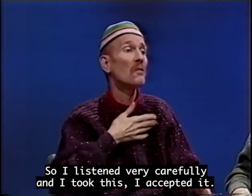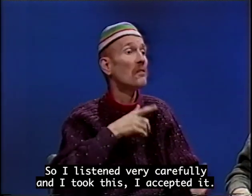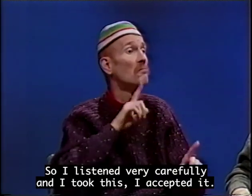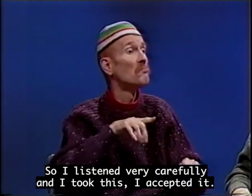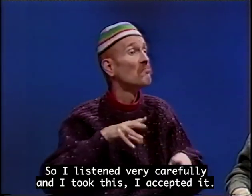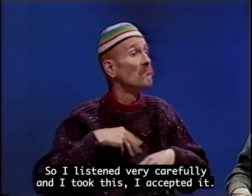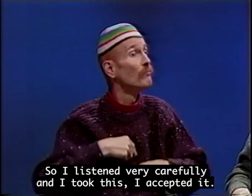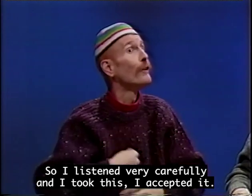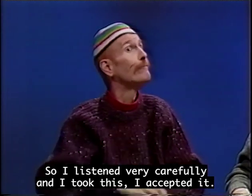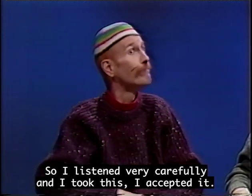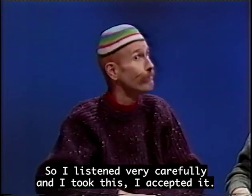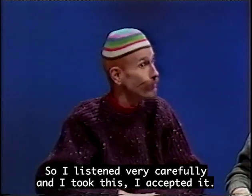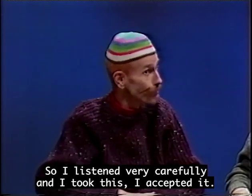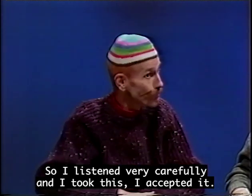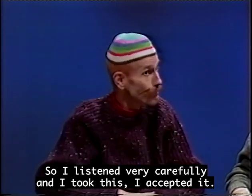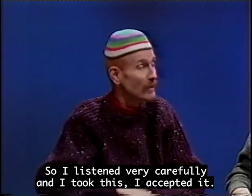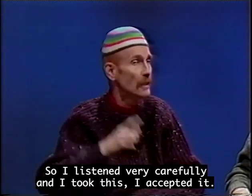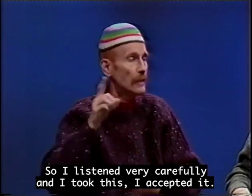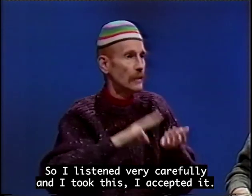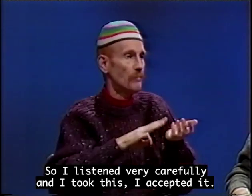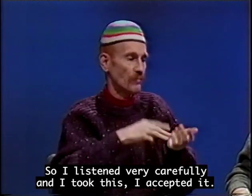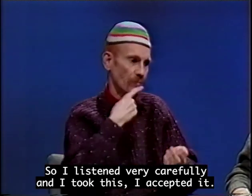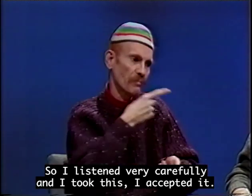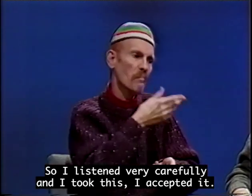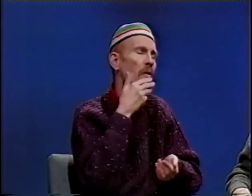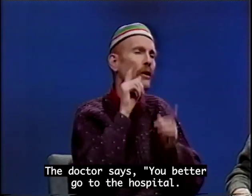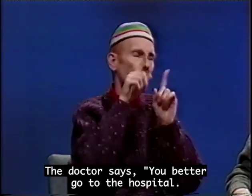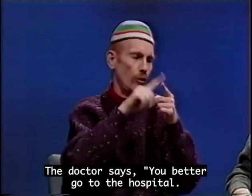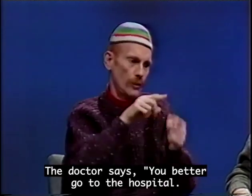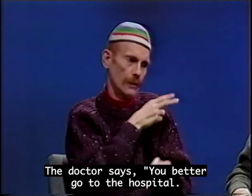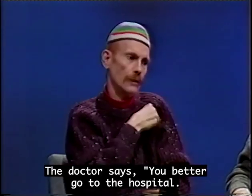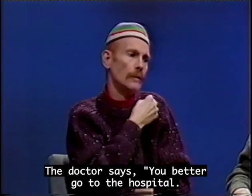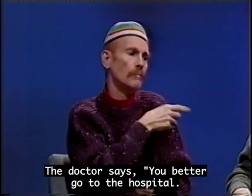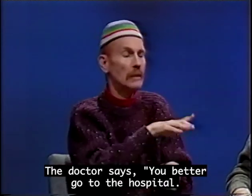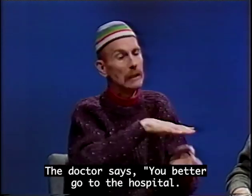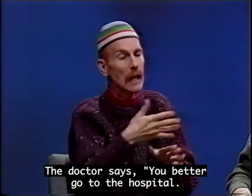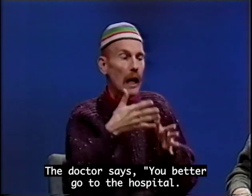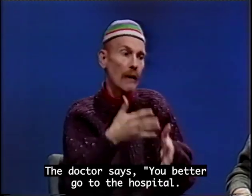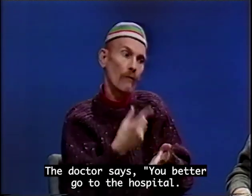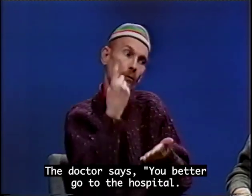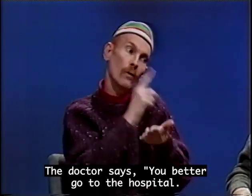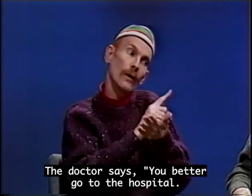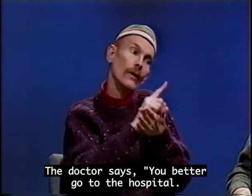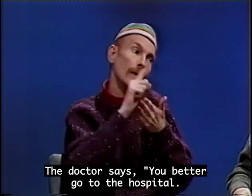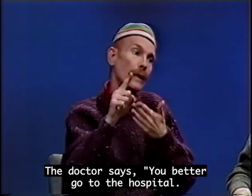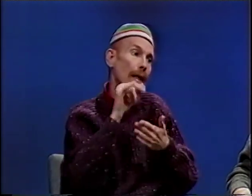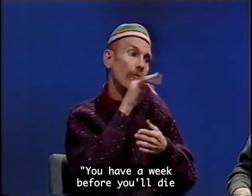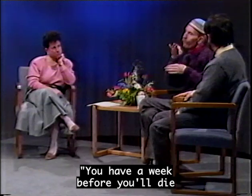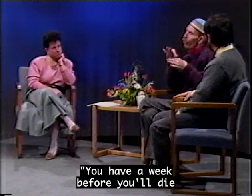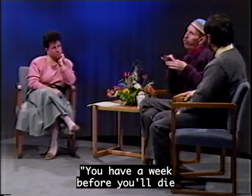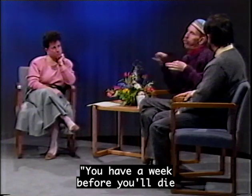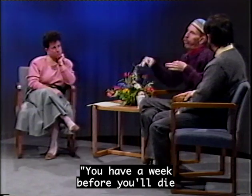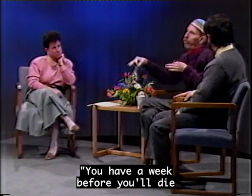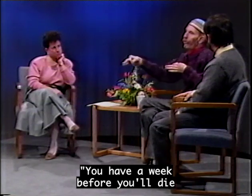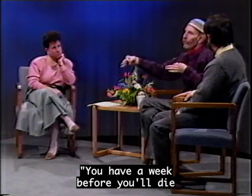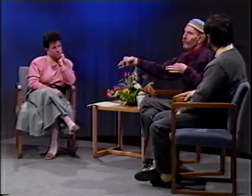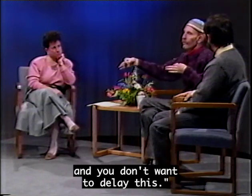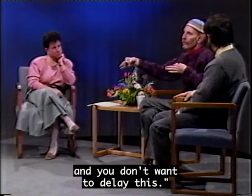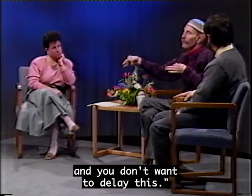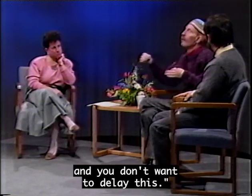So I listened very carefully and I took this. I accepted it. The doctor says, you better go to the hospital. You have a week before you'll die and you don't want to